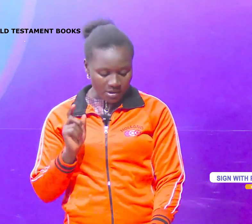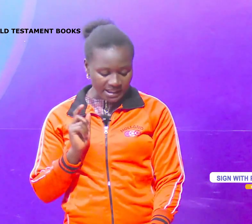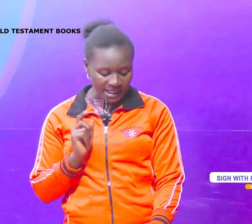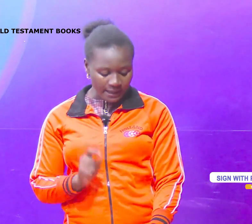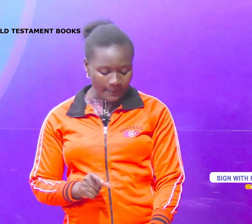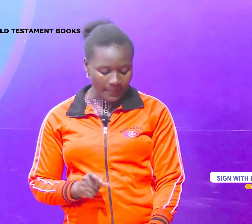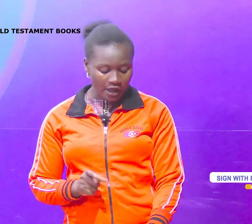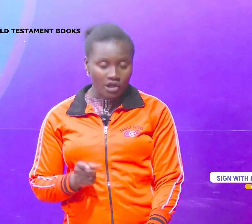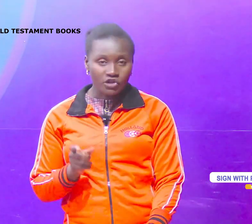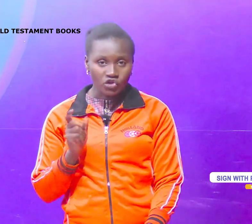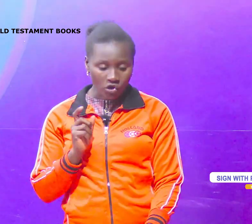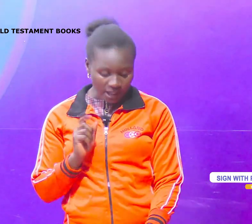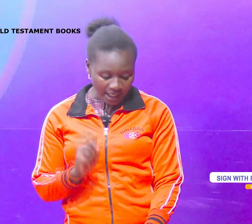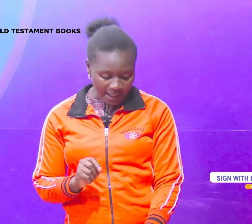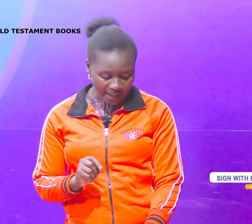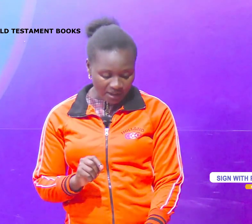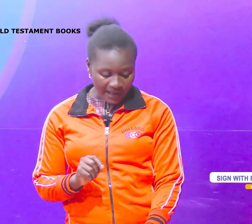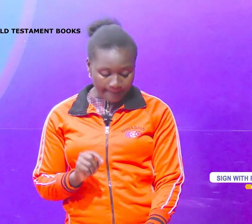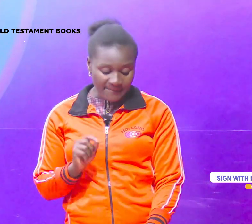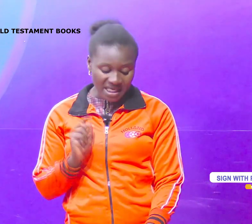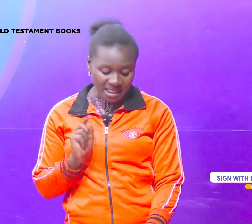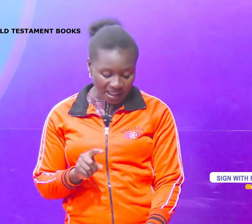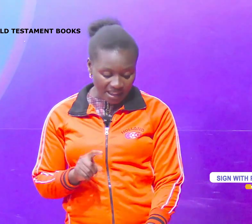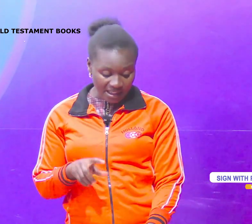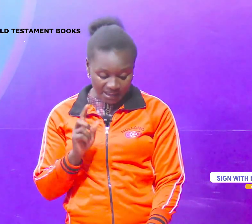Obadiah, Jonah, Micah, and Nahum.